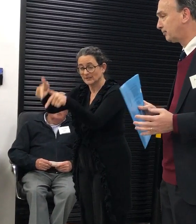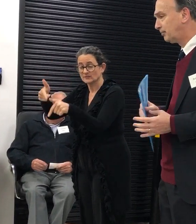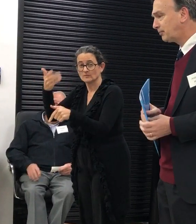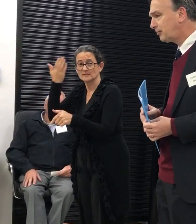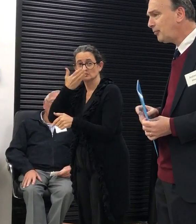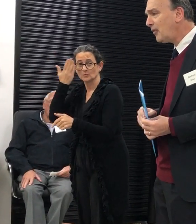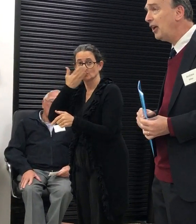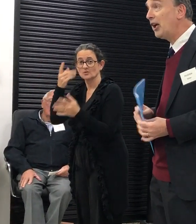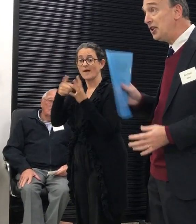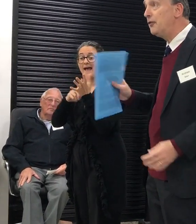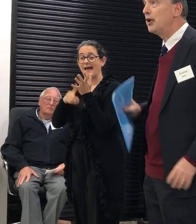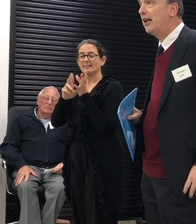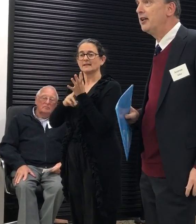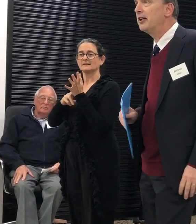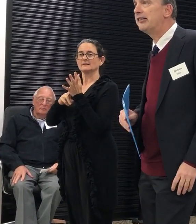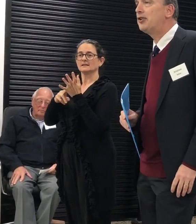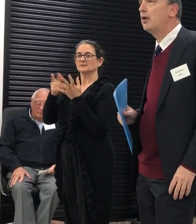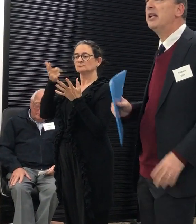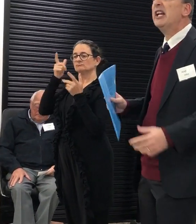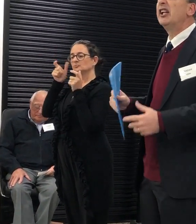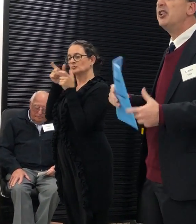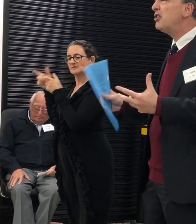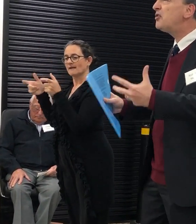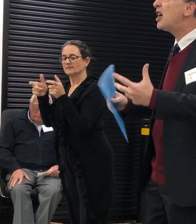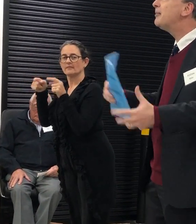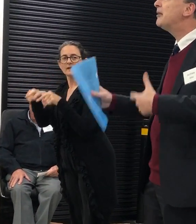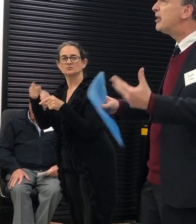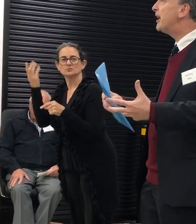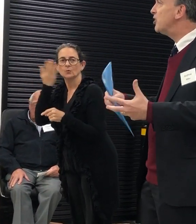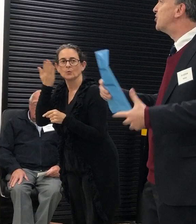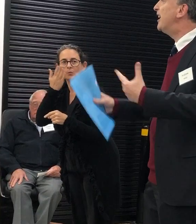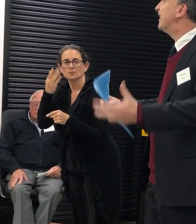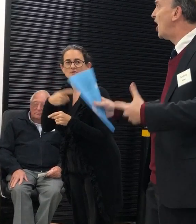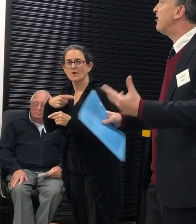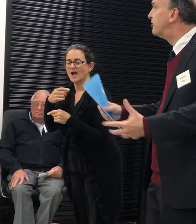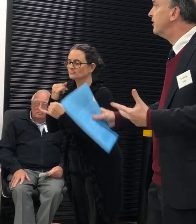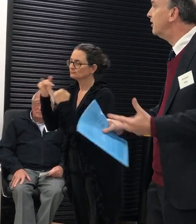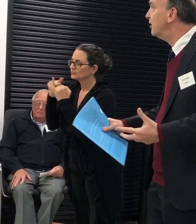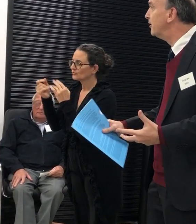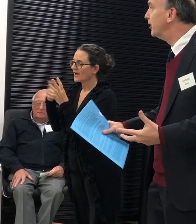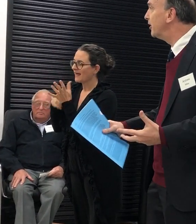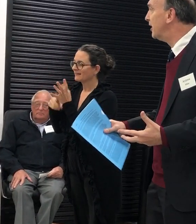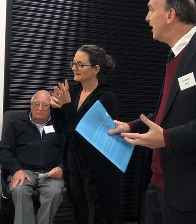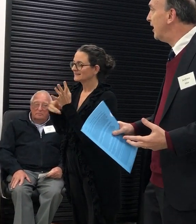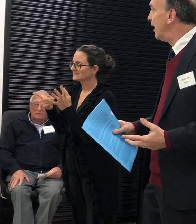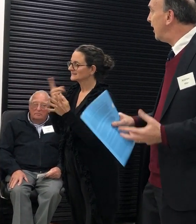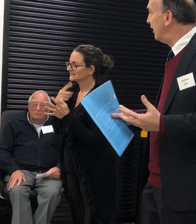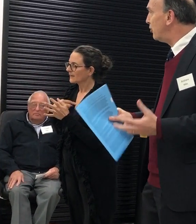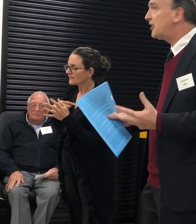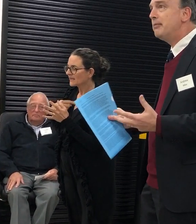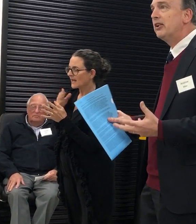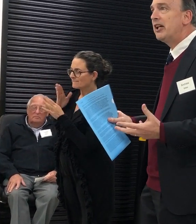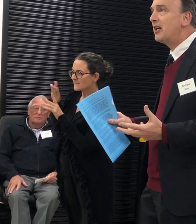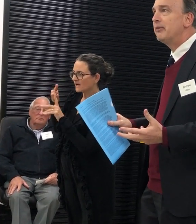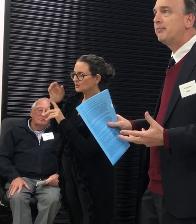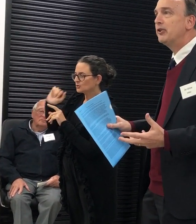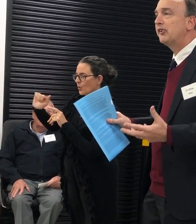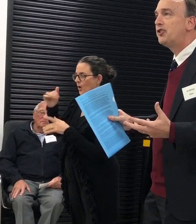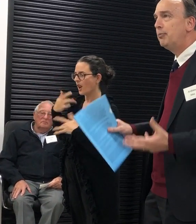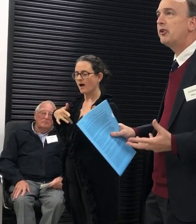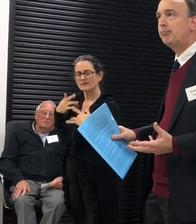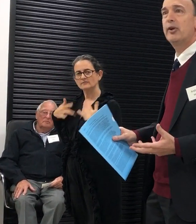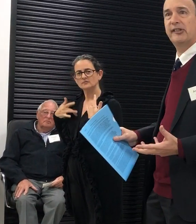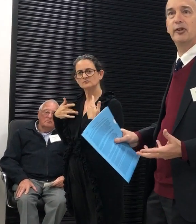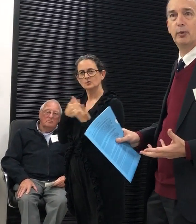doing. And I interviewed Alan and I said to him, can you tell me a bit about your daily life? You know? And he looks at me like I must be